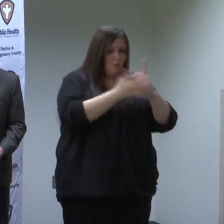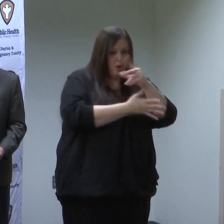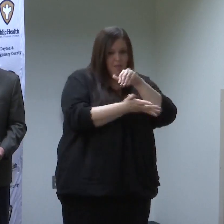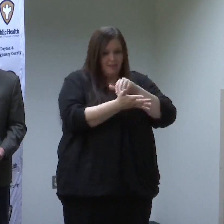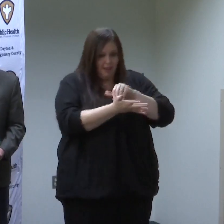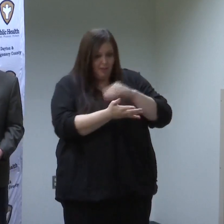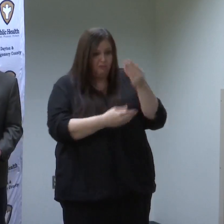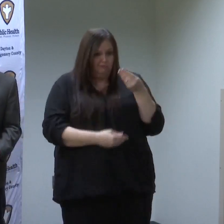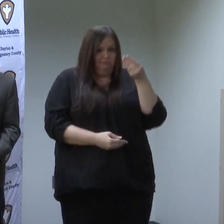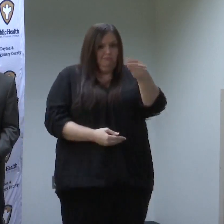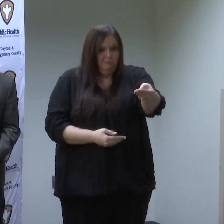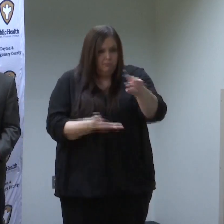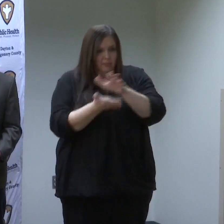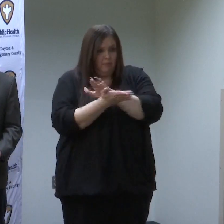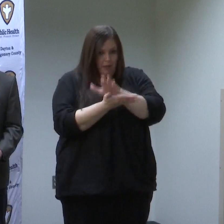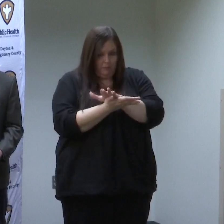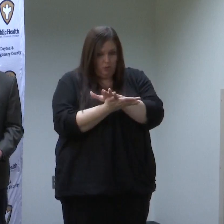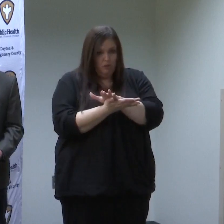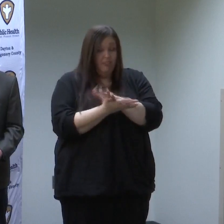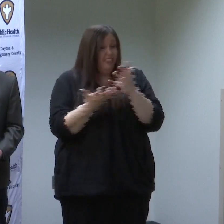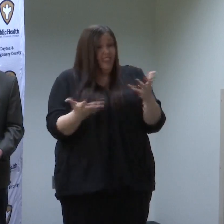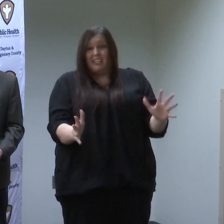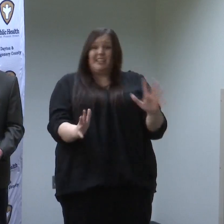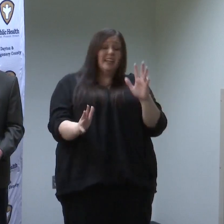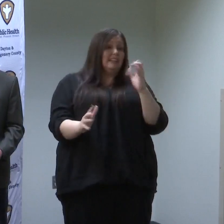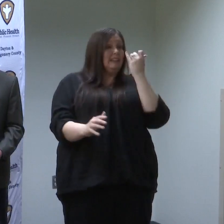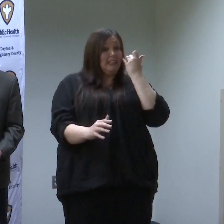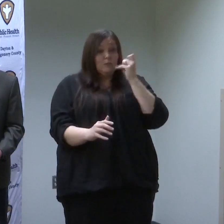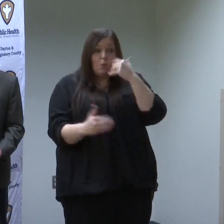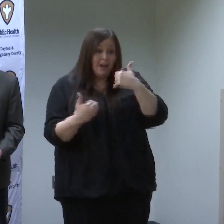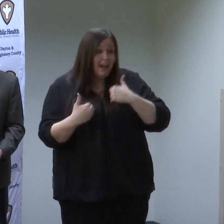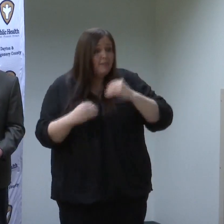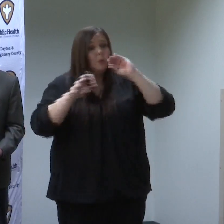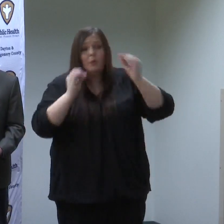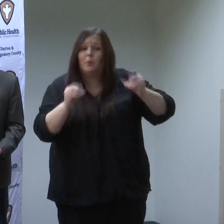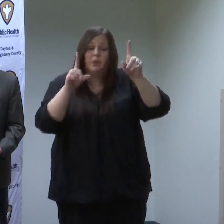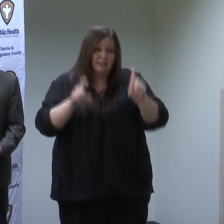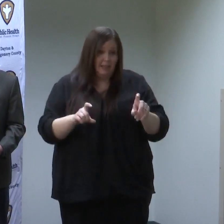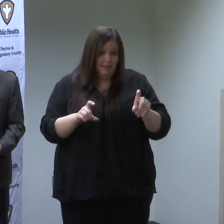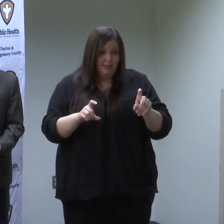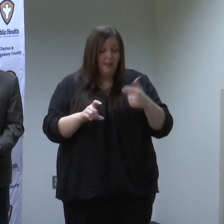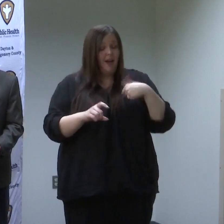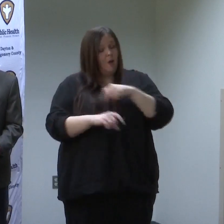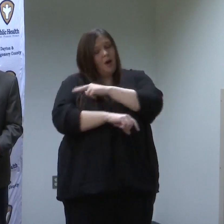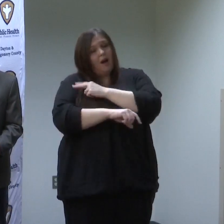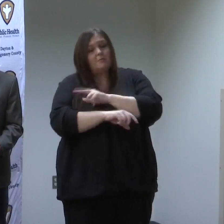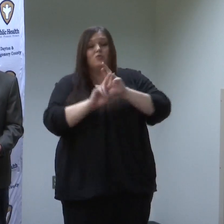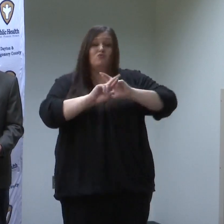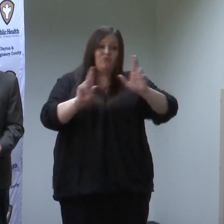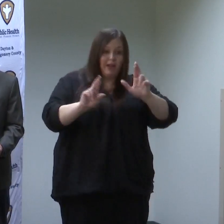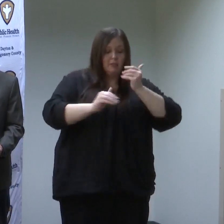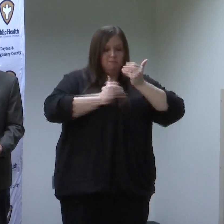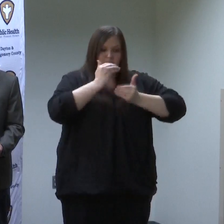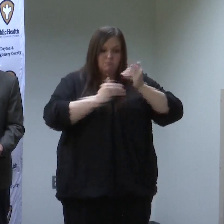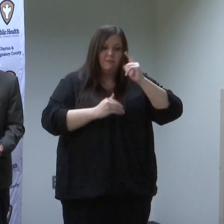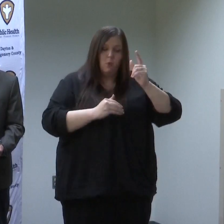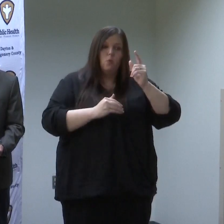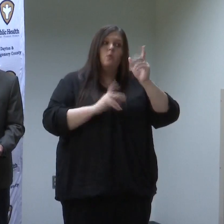office. And that collaboration and cooperation is going to be what helps our hospitals remain prepped and ready for